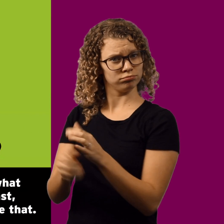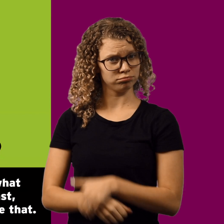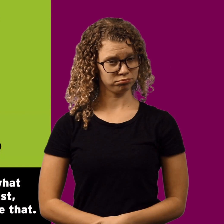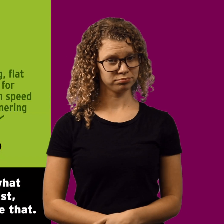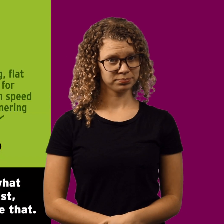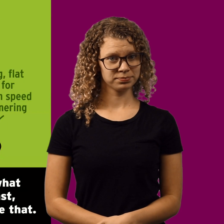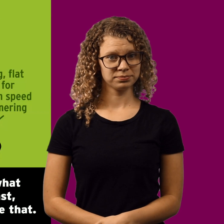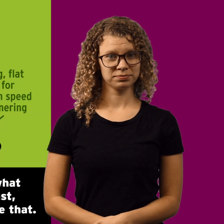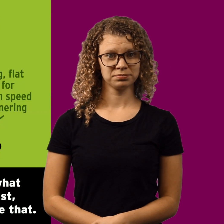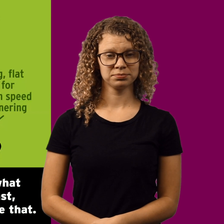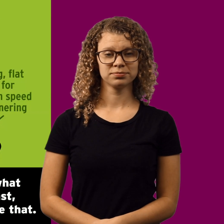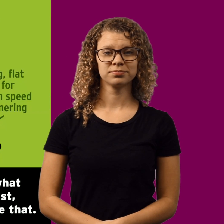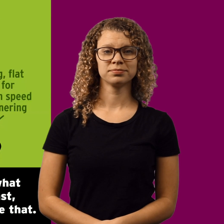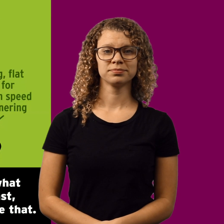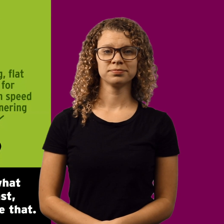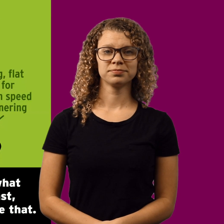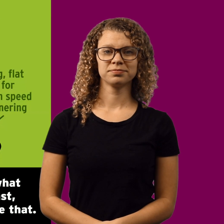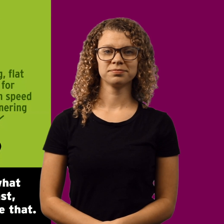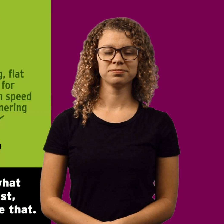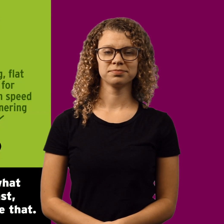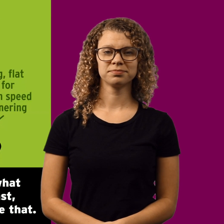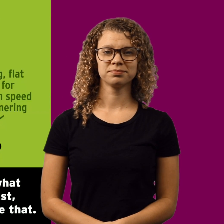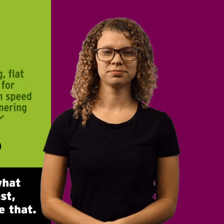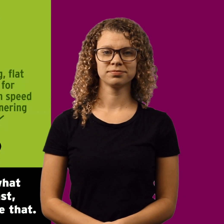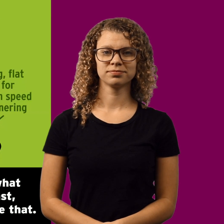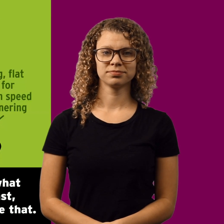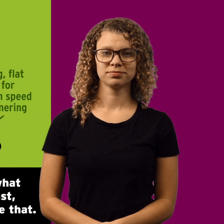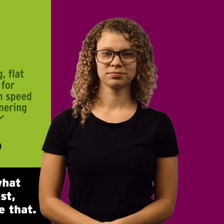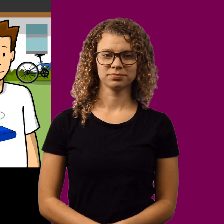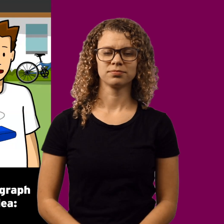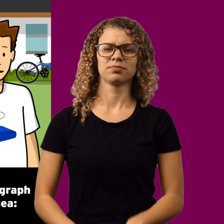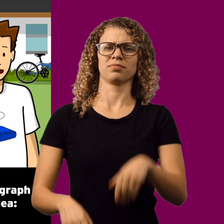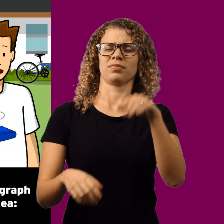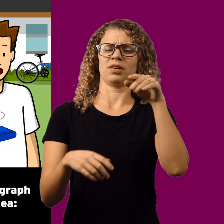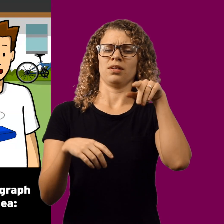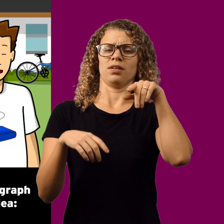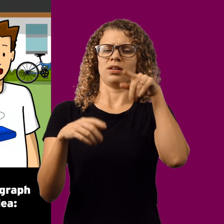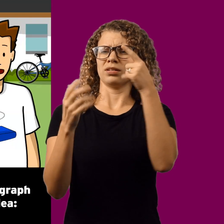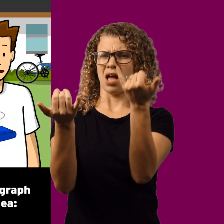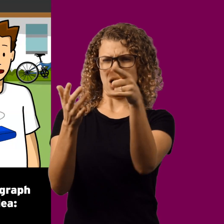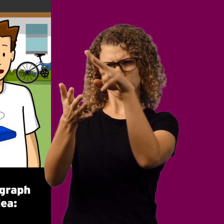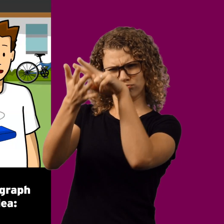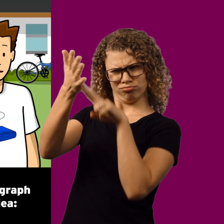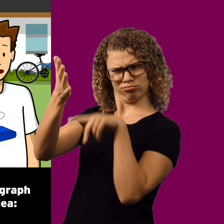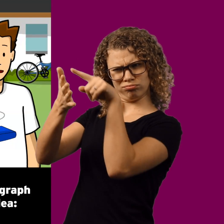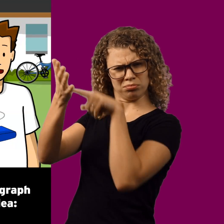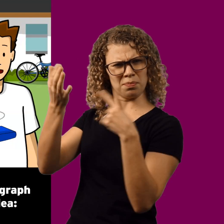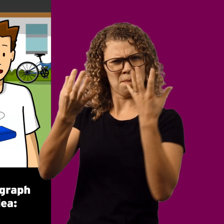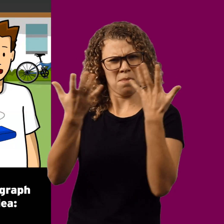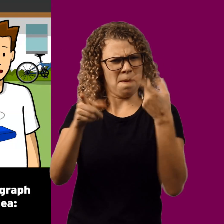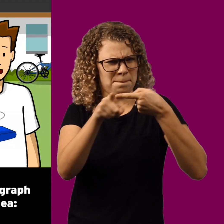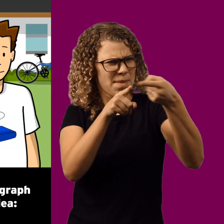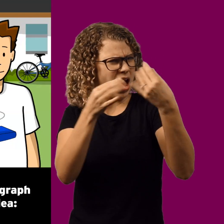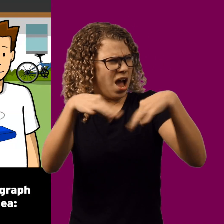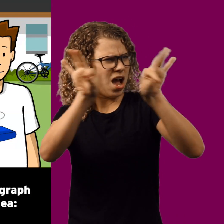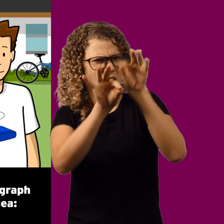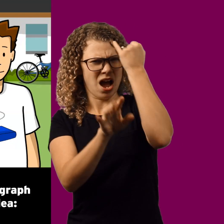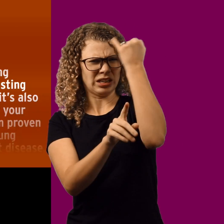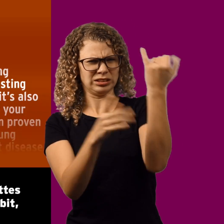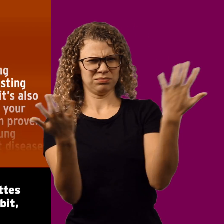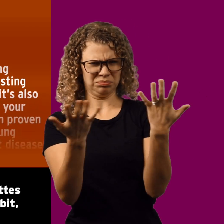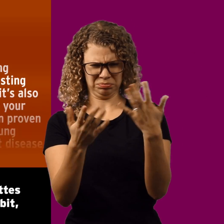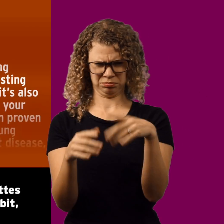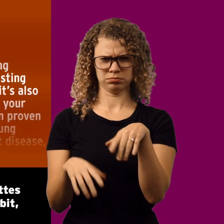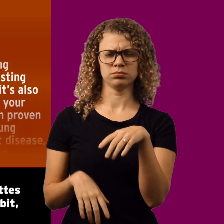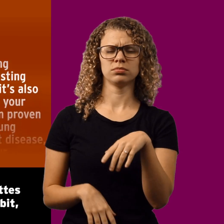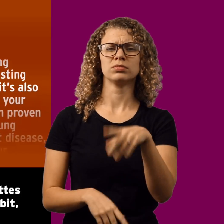run so fast, how fast it can run, things like that. All right, let's read this paragraph and try to find the main idea.